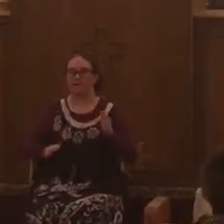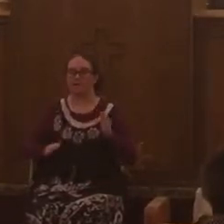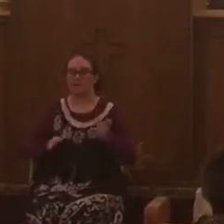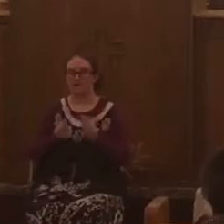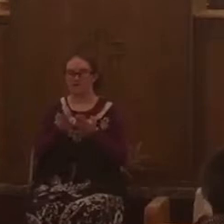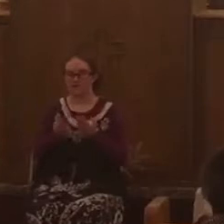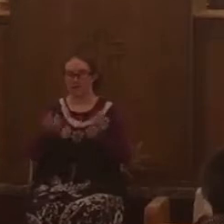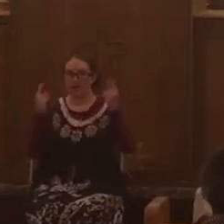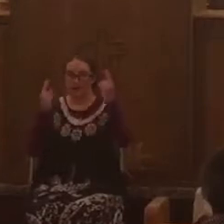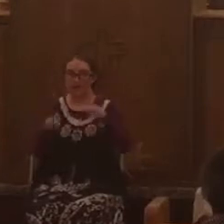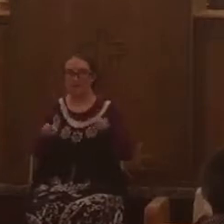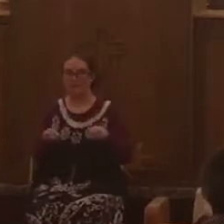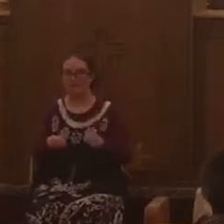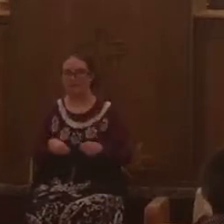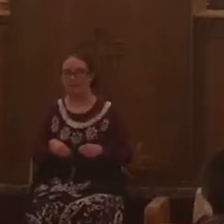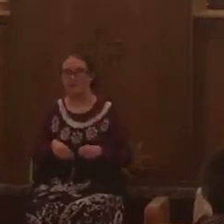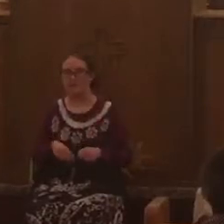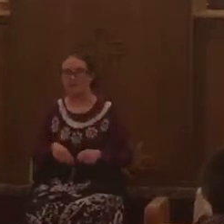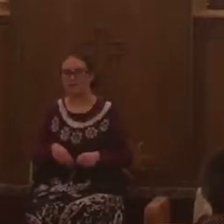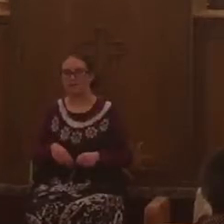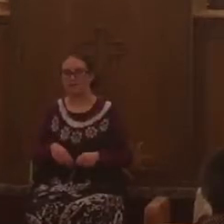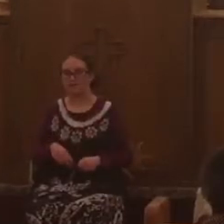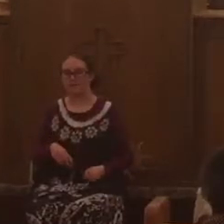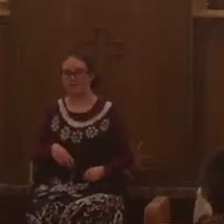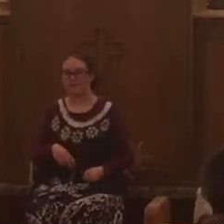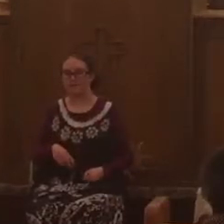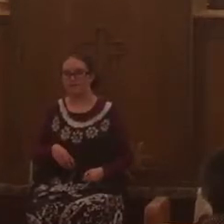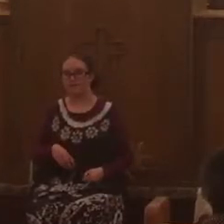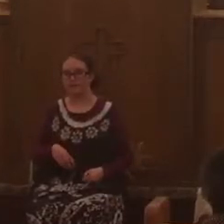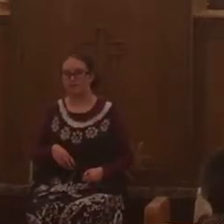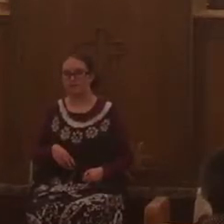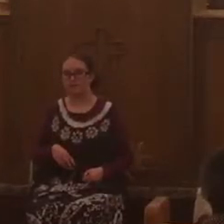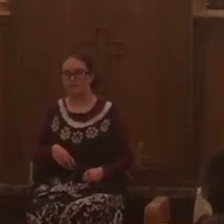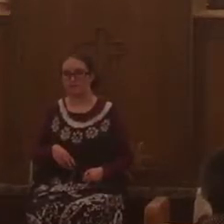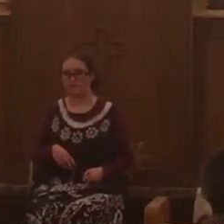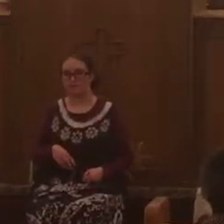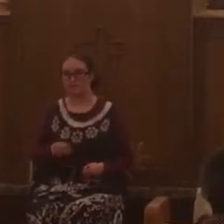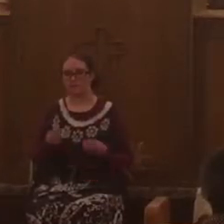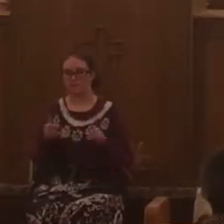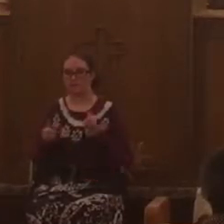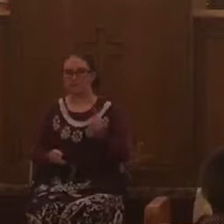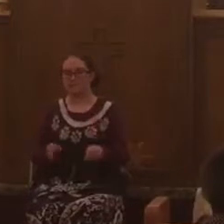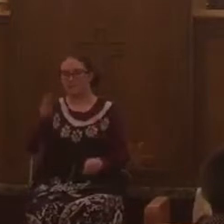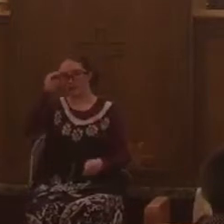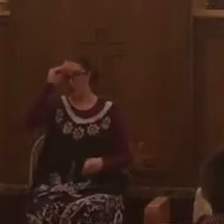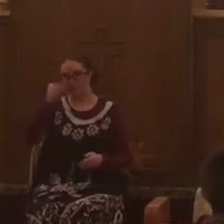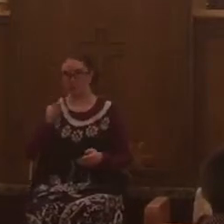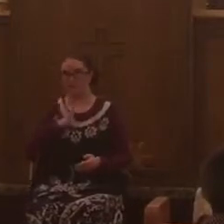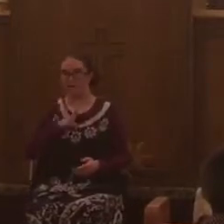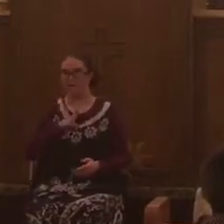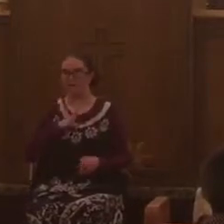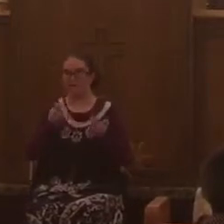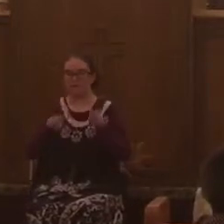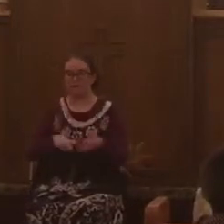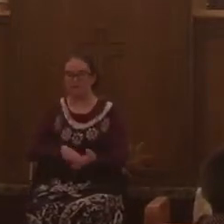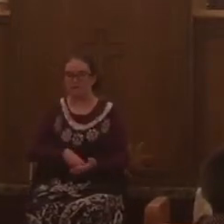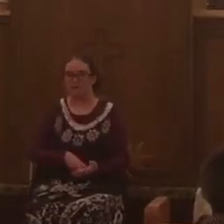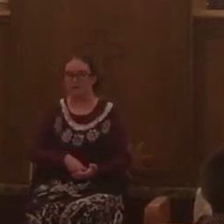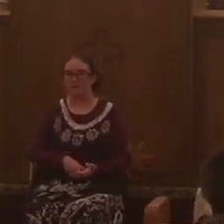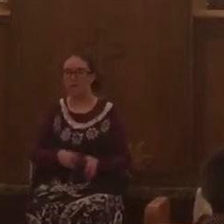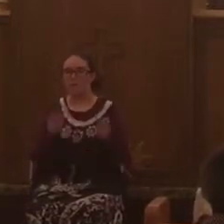no shrine. Amen. What he needs is somebody's heart. Hallelujah. What he needs is somebody totally committed. Because